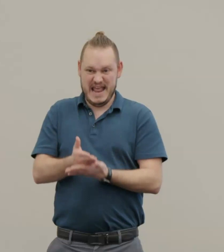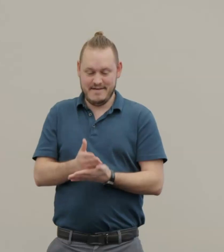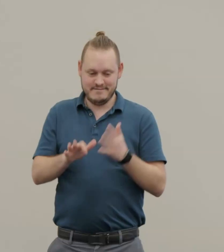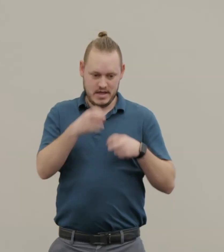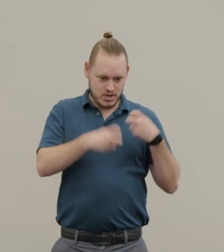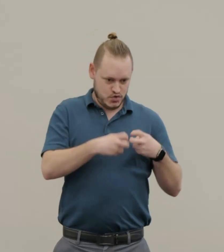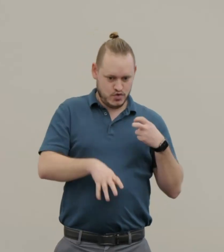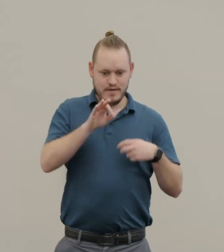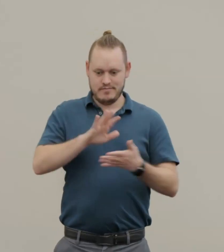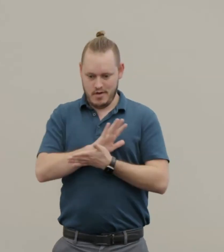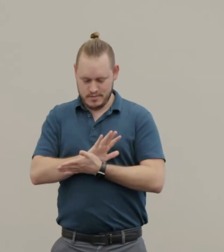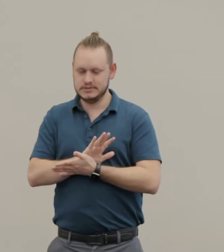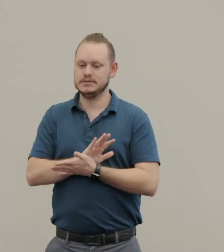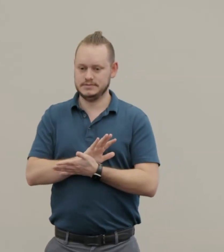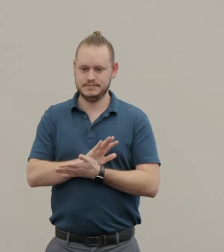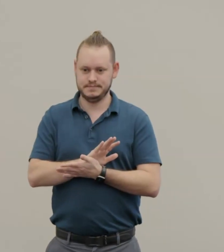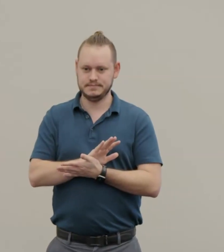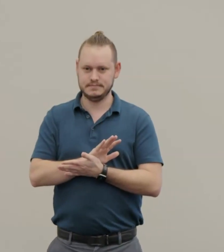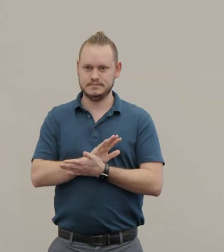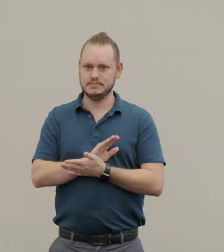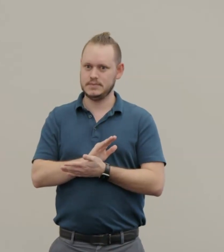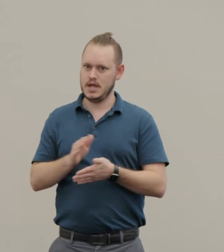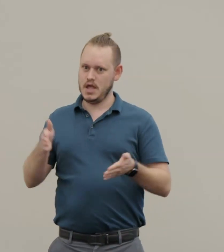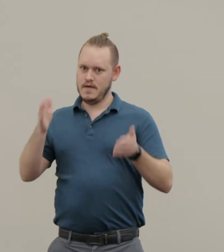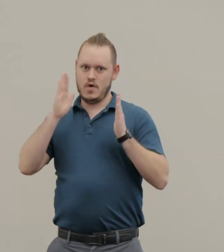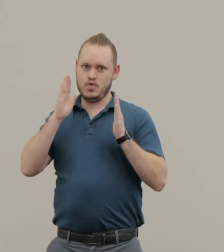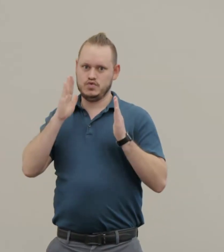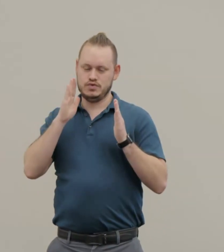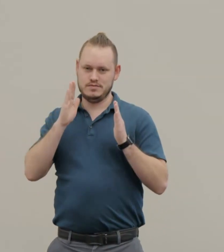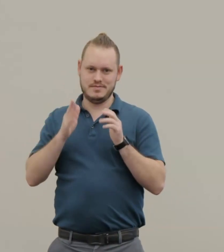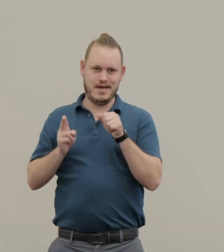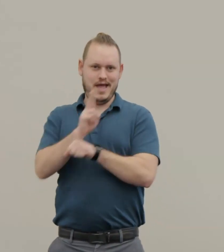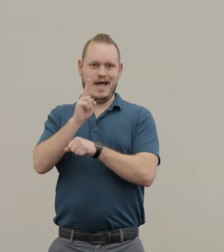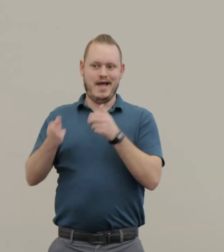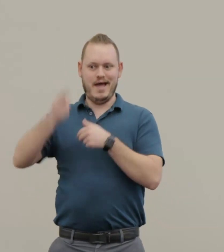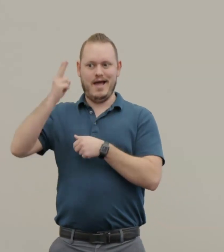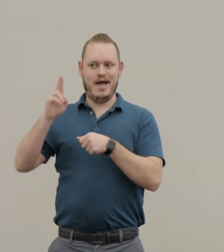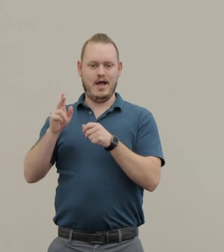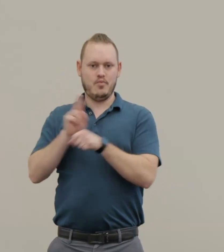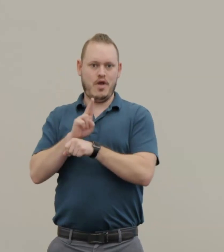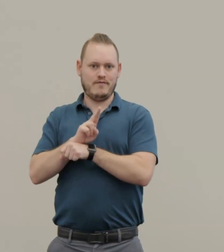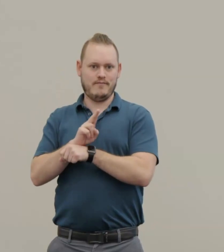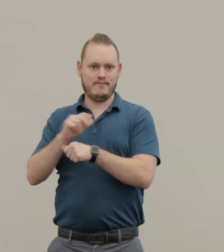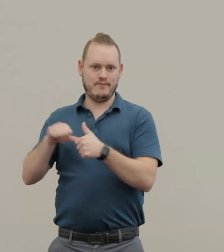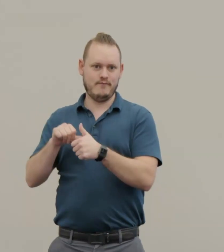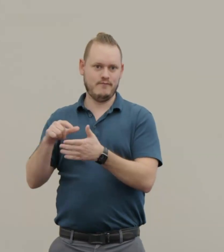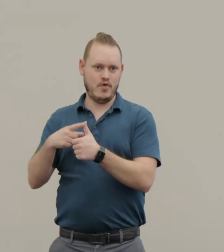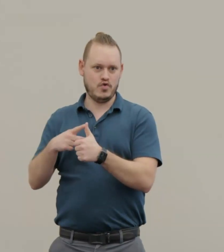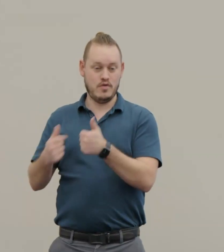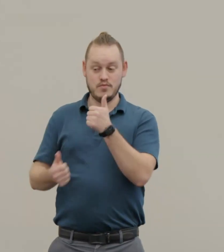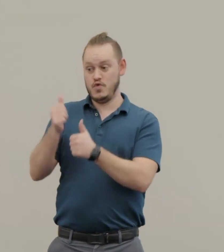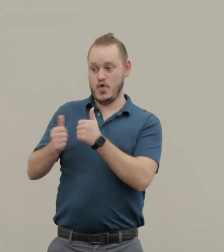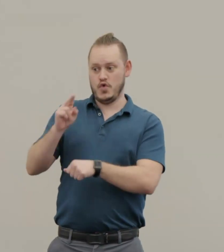found those documents. High focus on the high traffic pages first, because the majority of your users are coming to